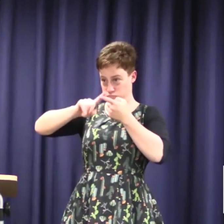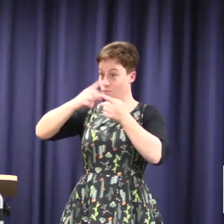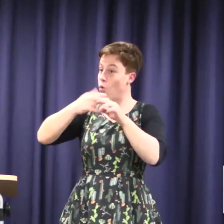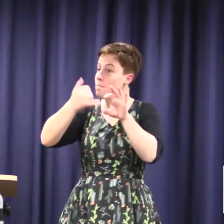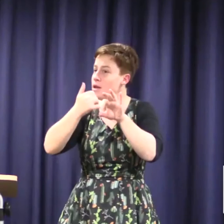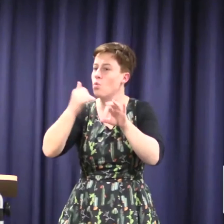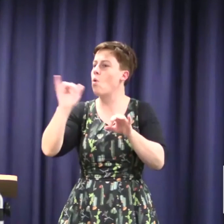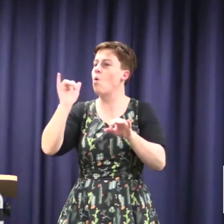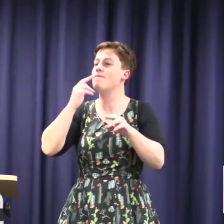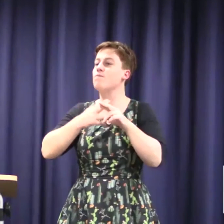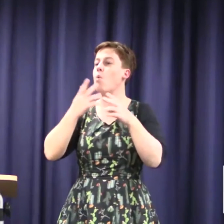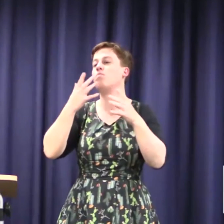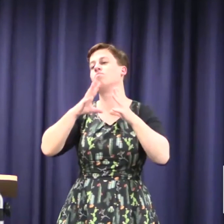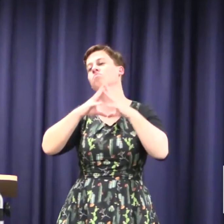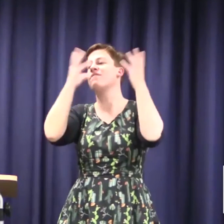Now, you asking me if,